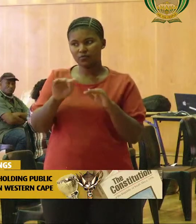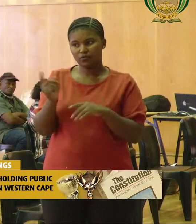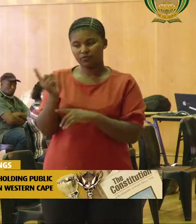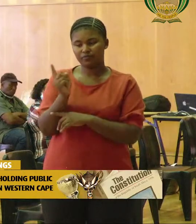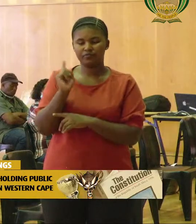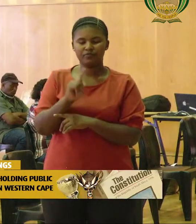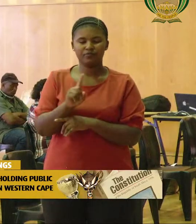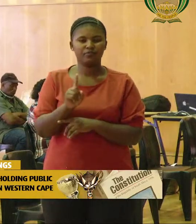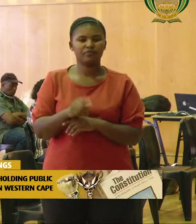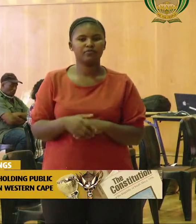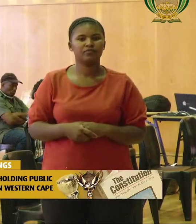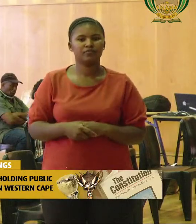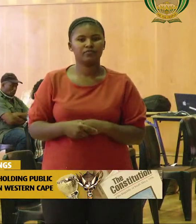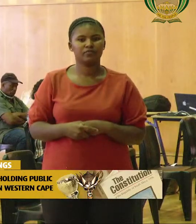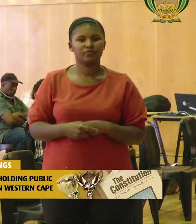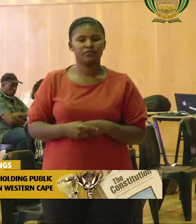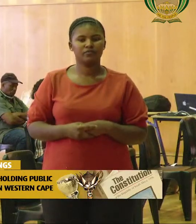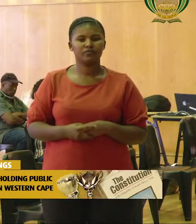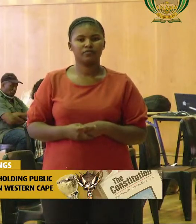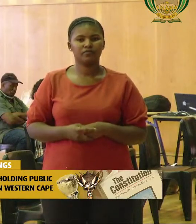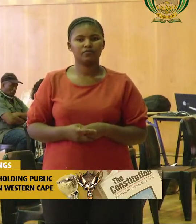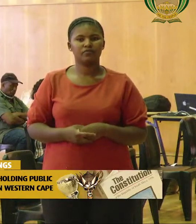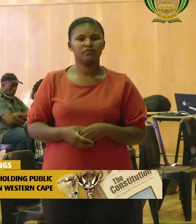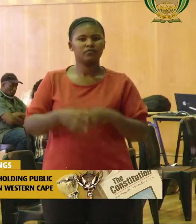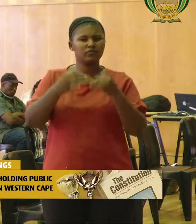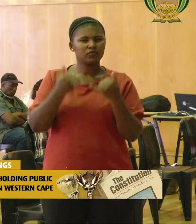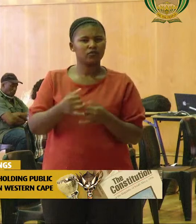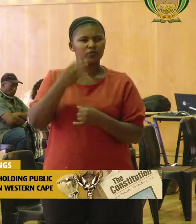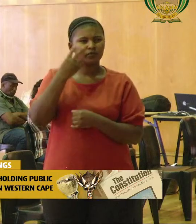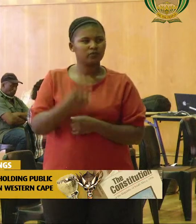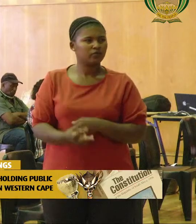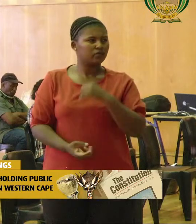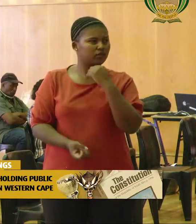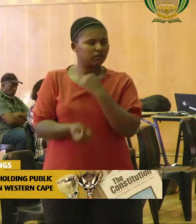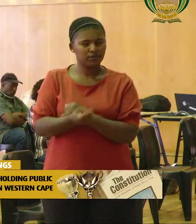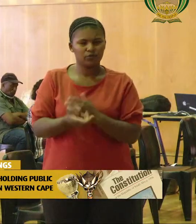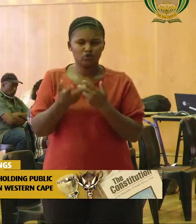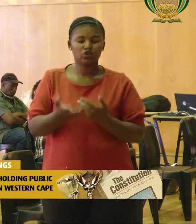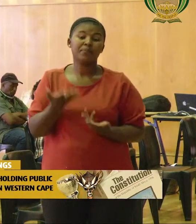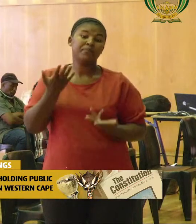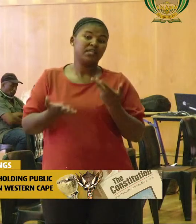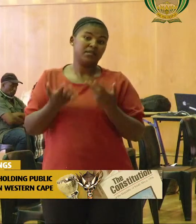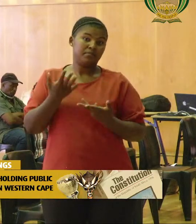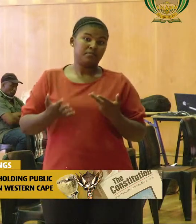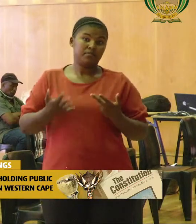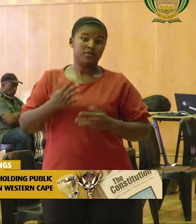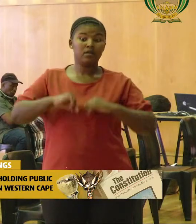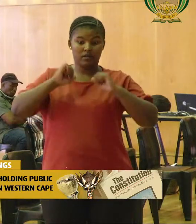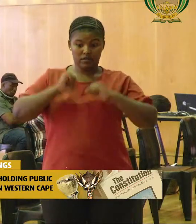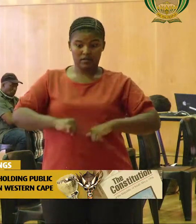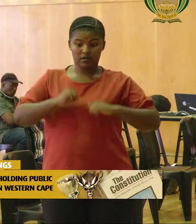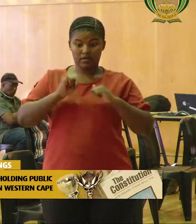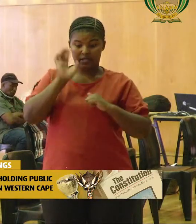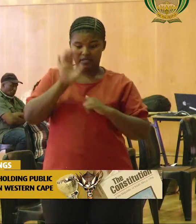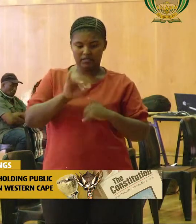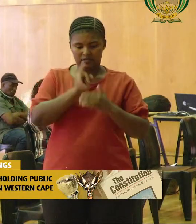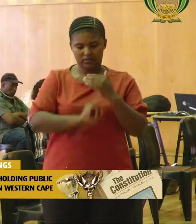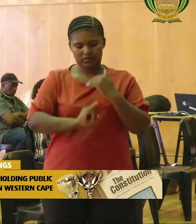le uba njengoba isenzeka masithi iyavumeleka uba ibe yi-independent candidate